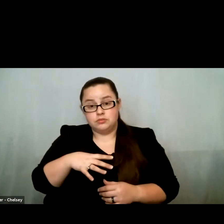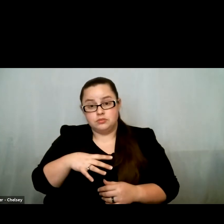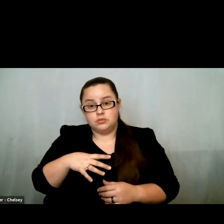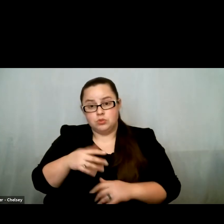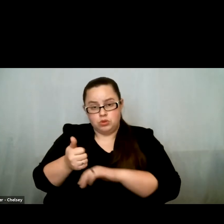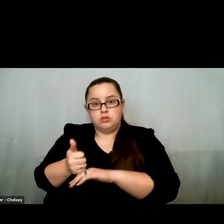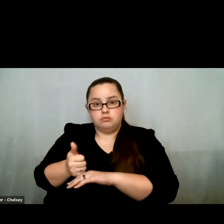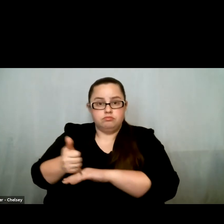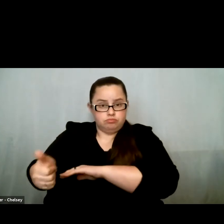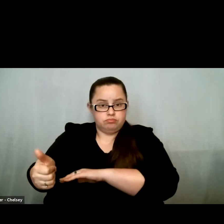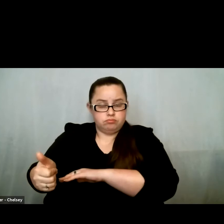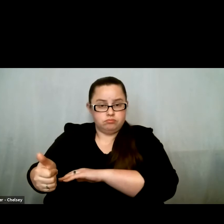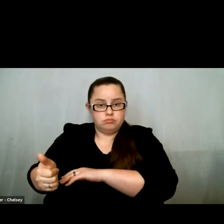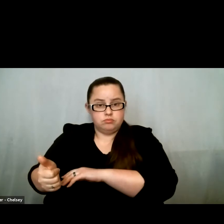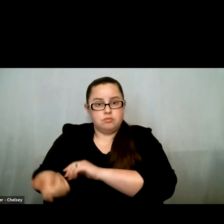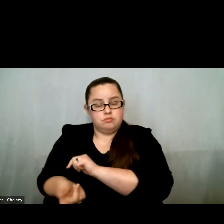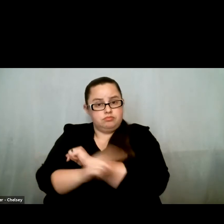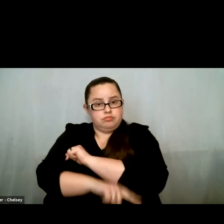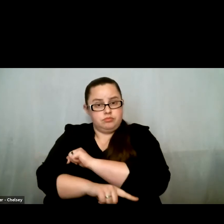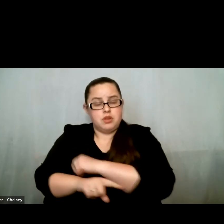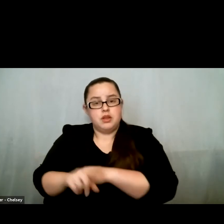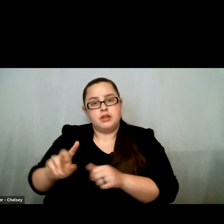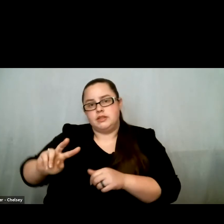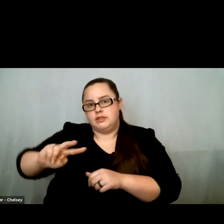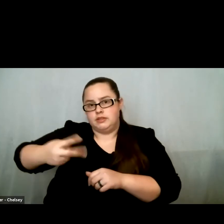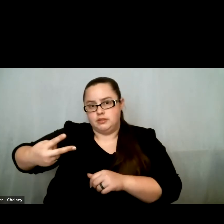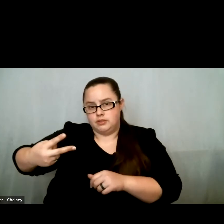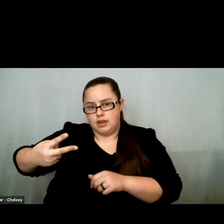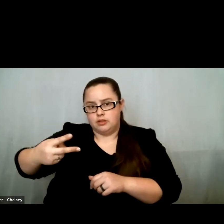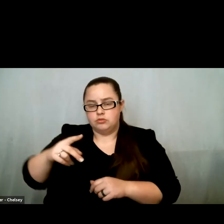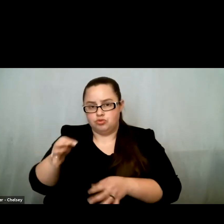convicted in the second trial, but